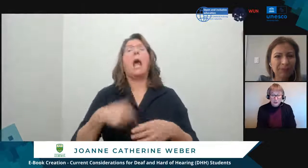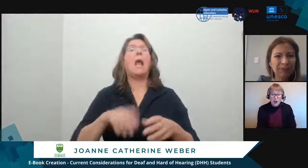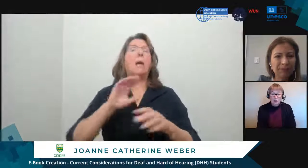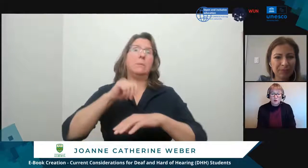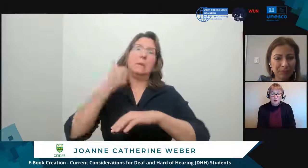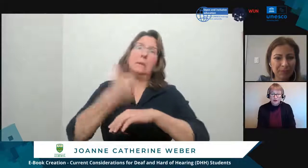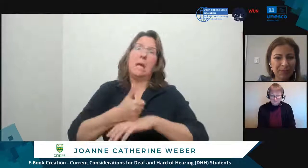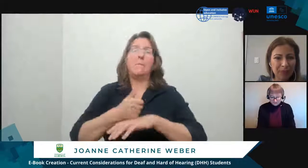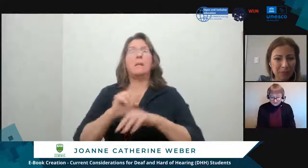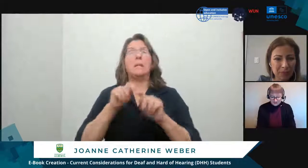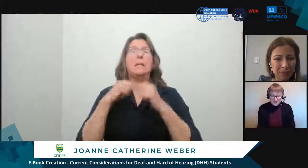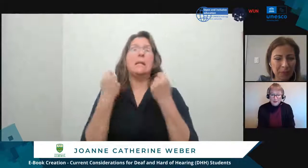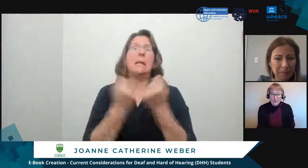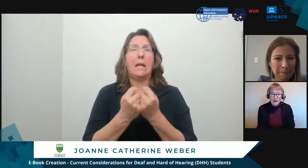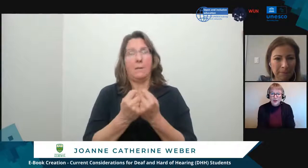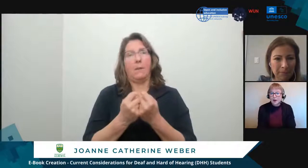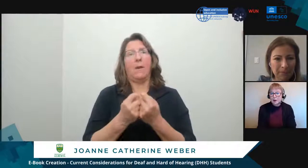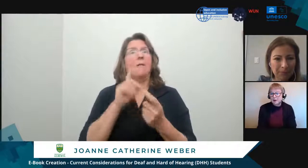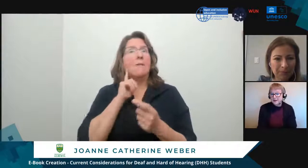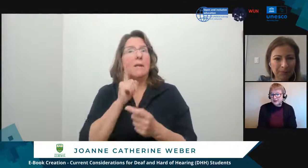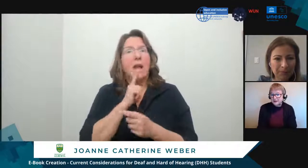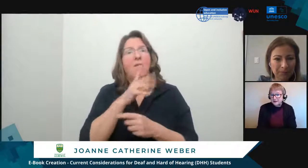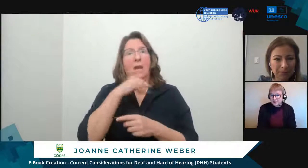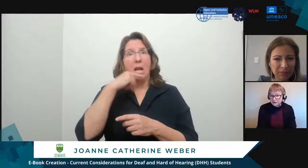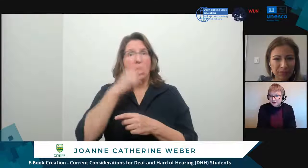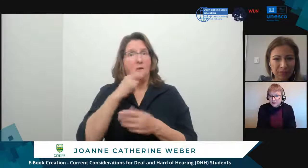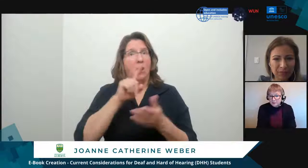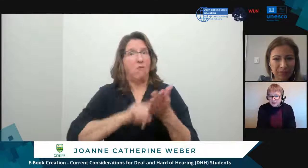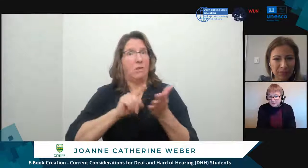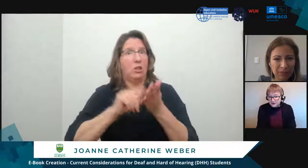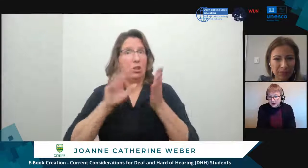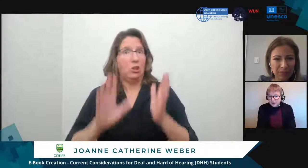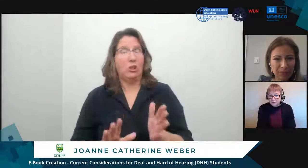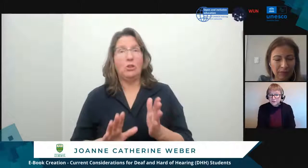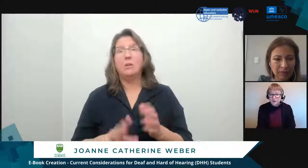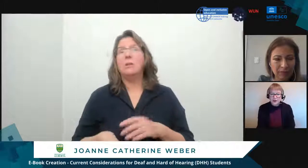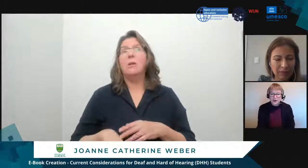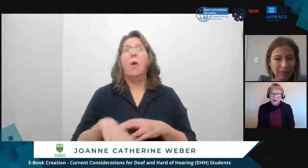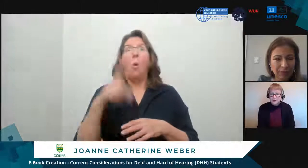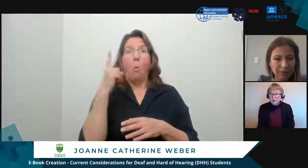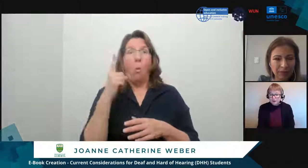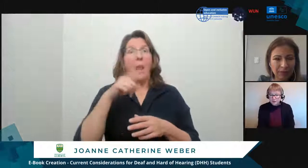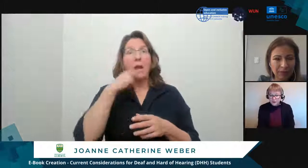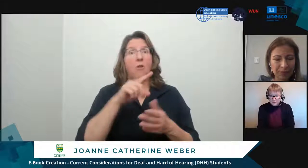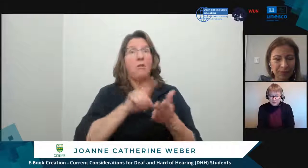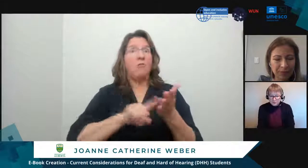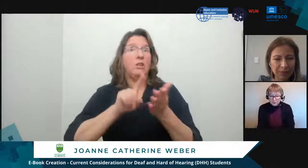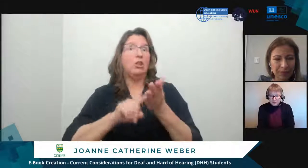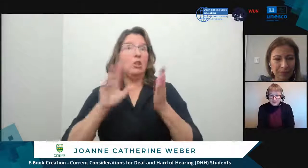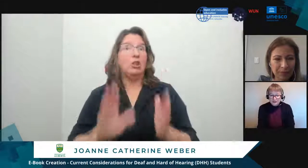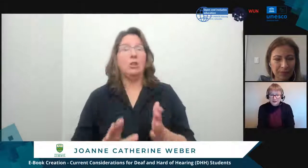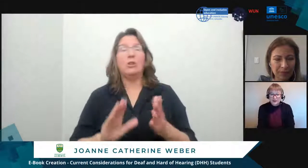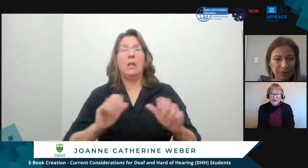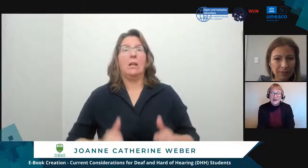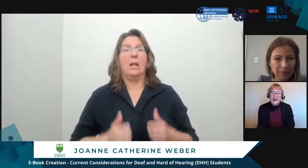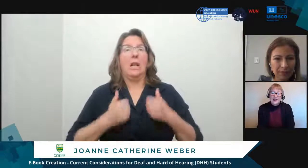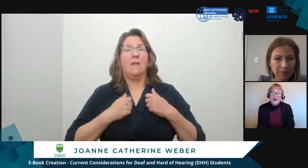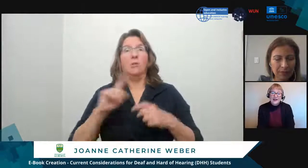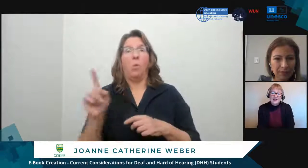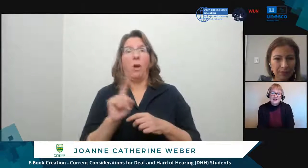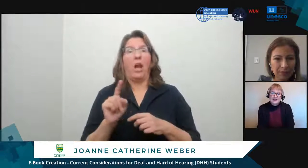me get set up here. I want to thank Dr. Michael Skyer for being involved in this